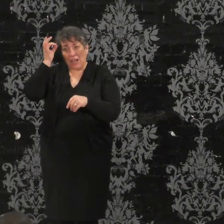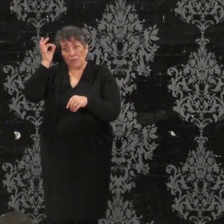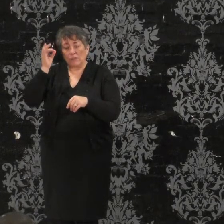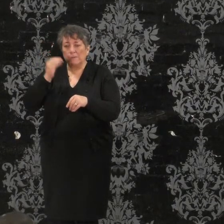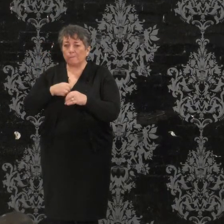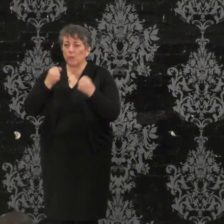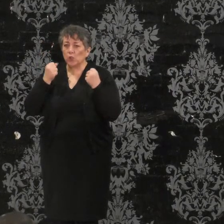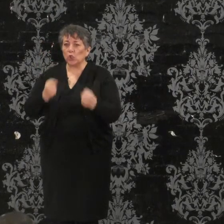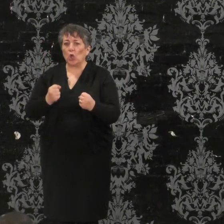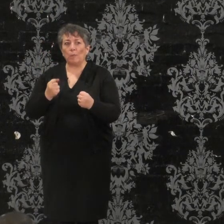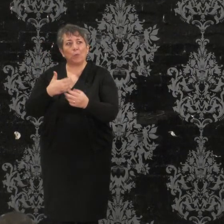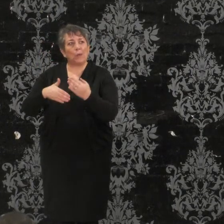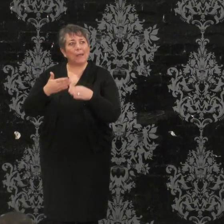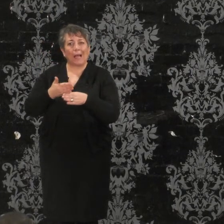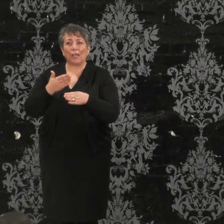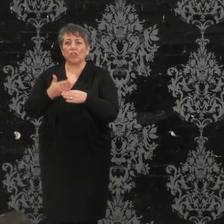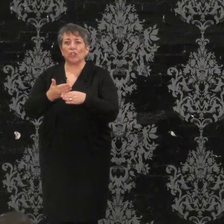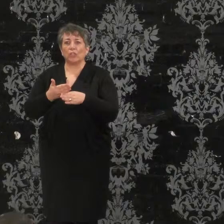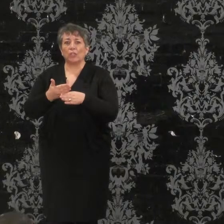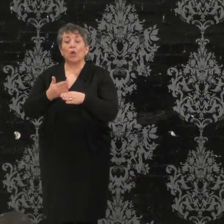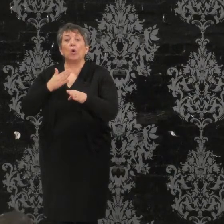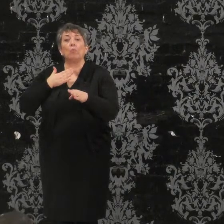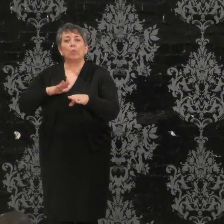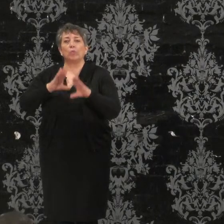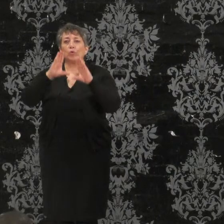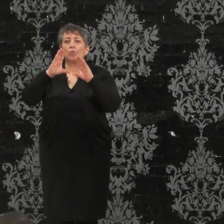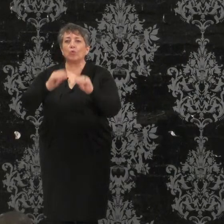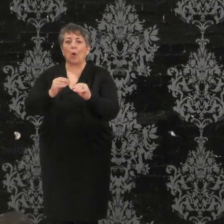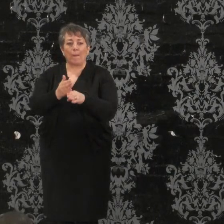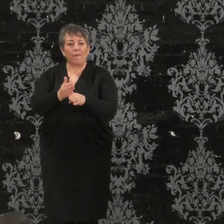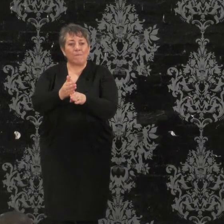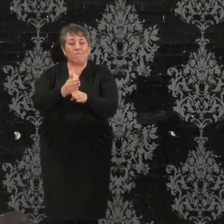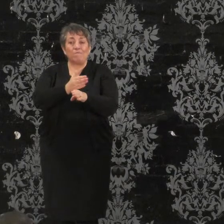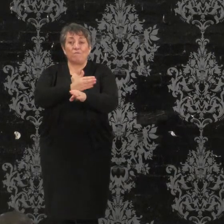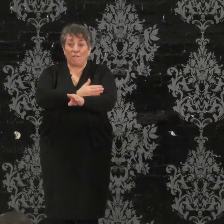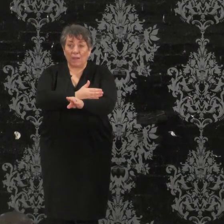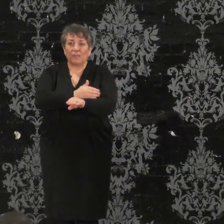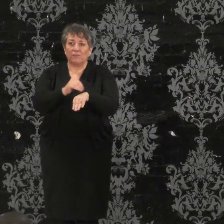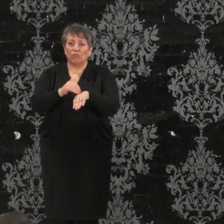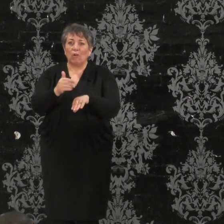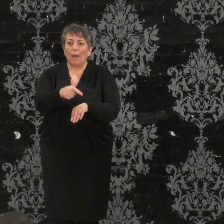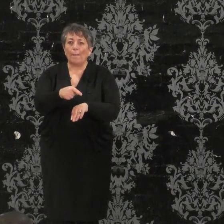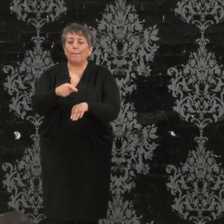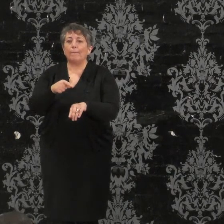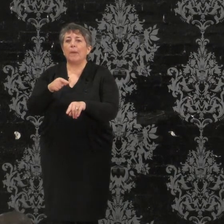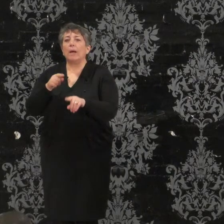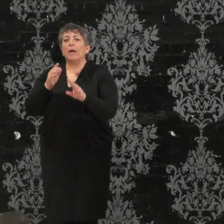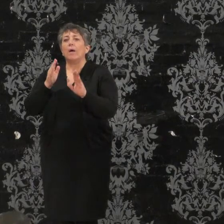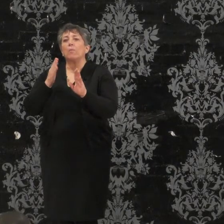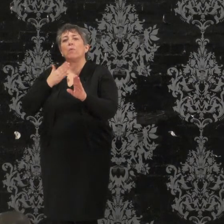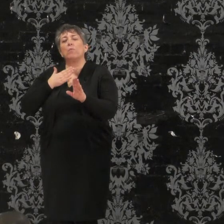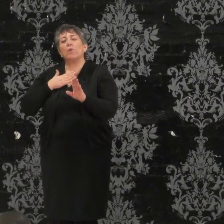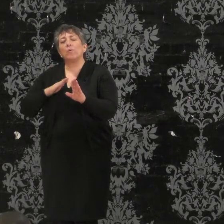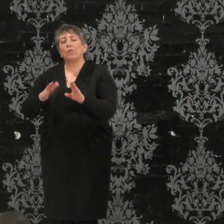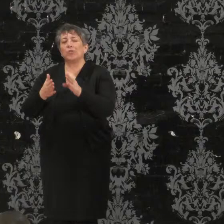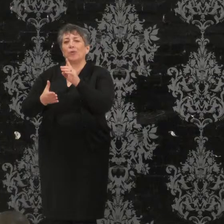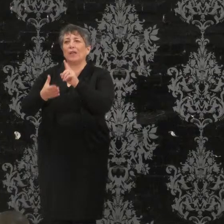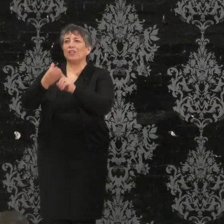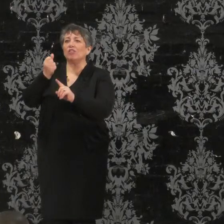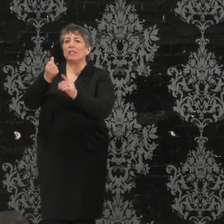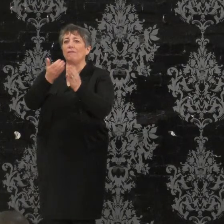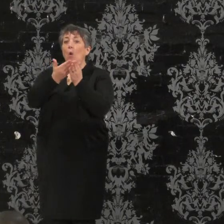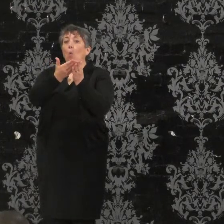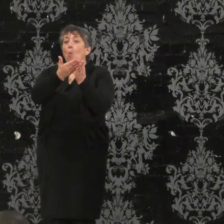to prevent violence through early intervention, but to achieve our wider objectives of making a